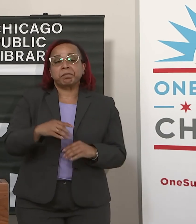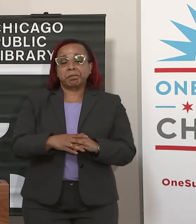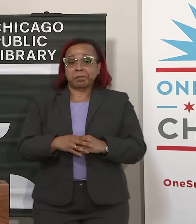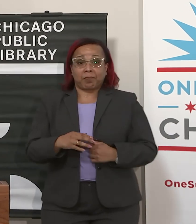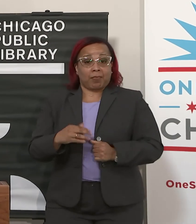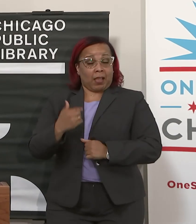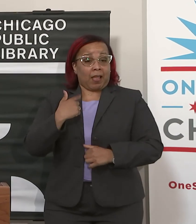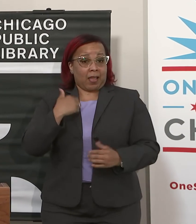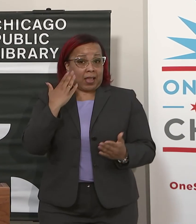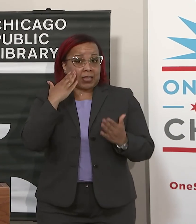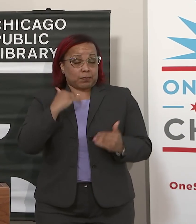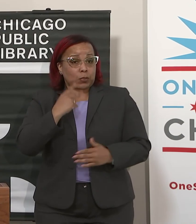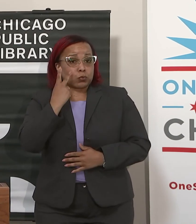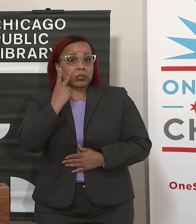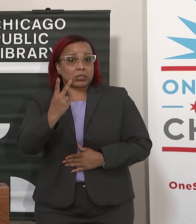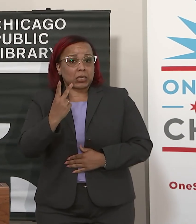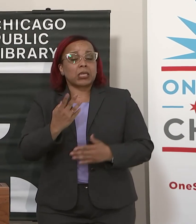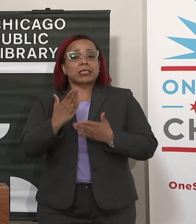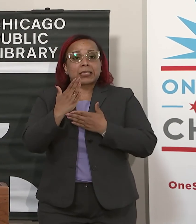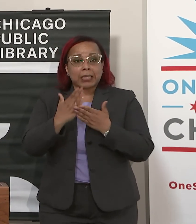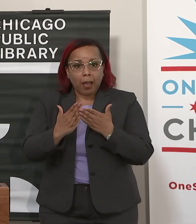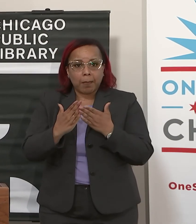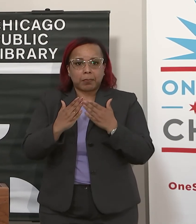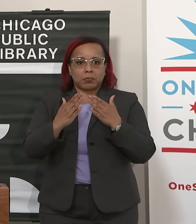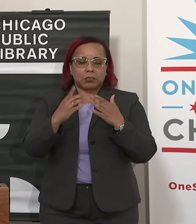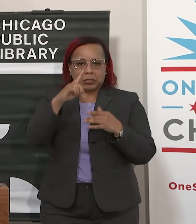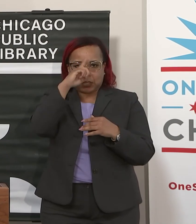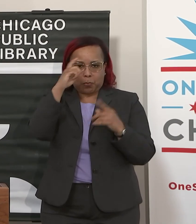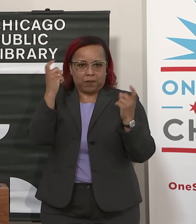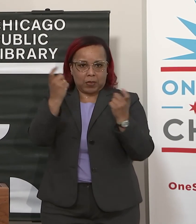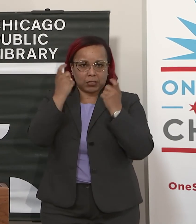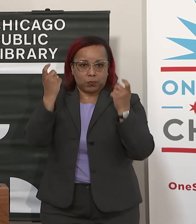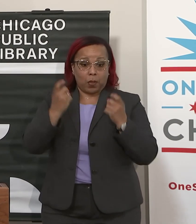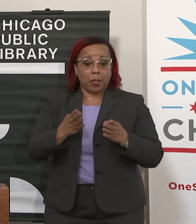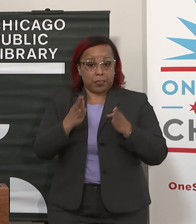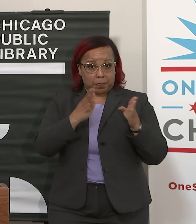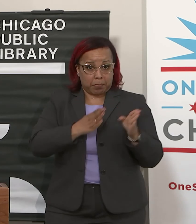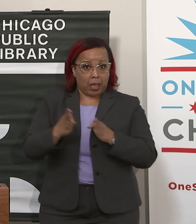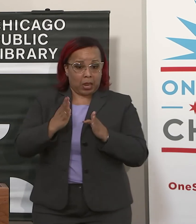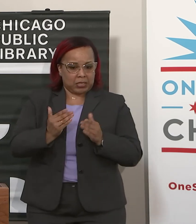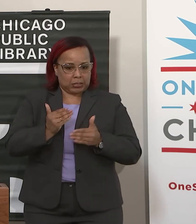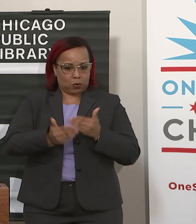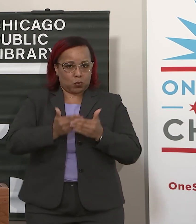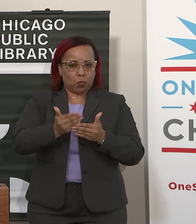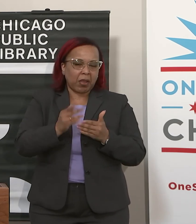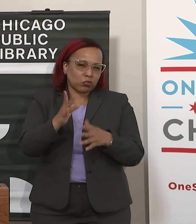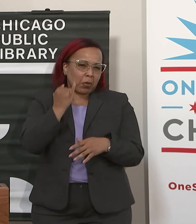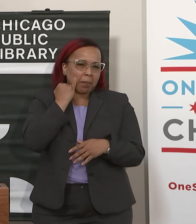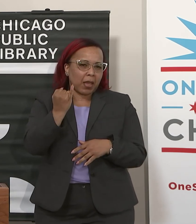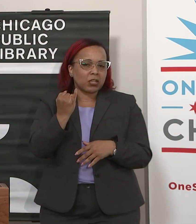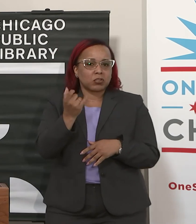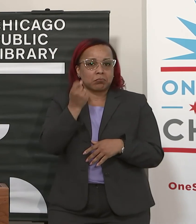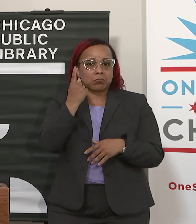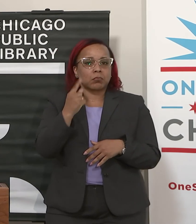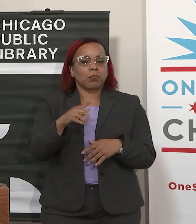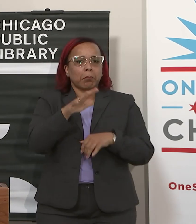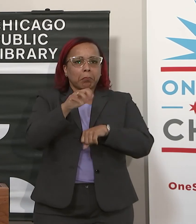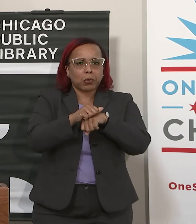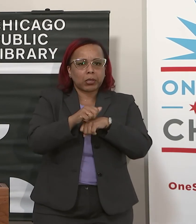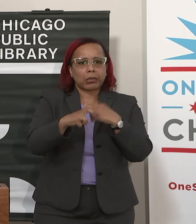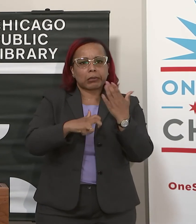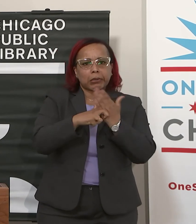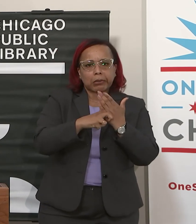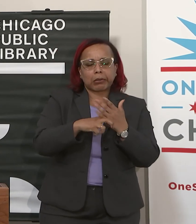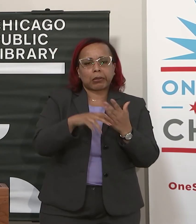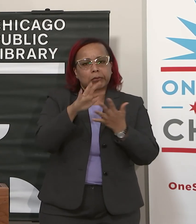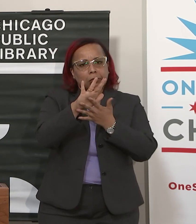I expect to see some summer festivals, and yes, the planning is underway, as you might imagine. Logistics, booking, ticketing